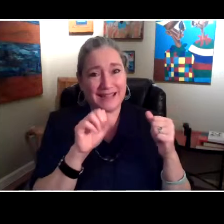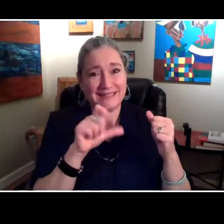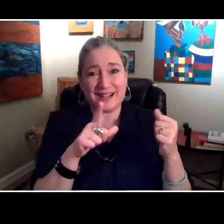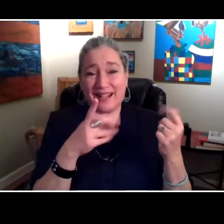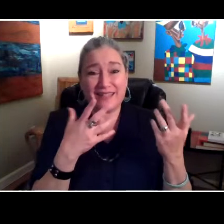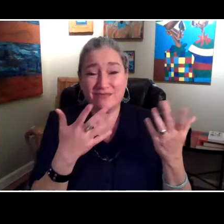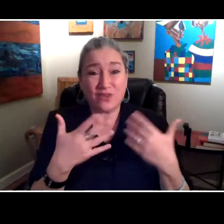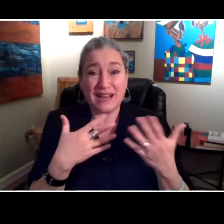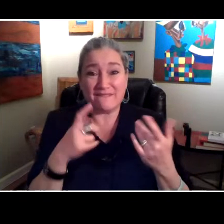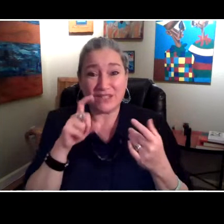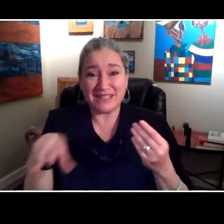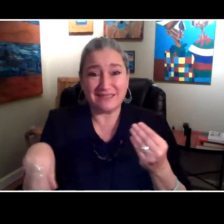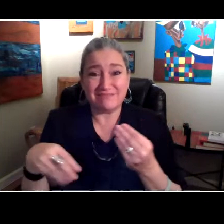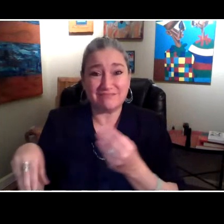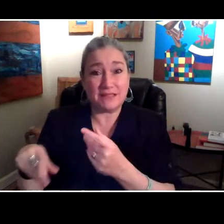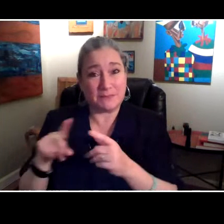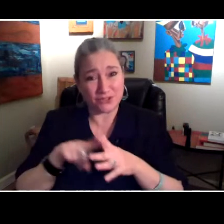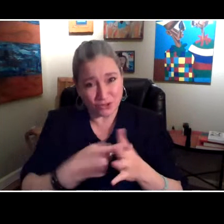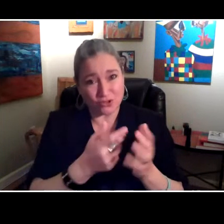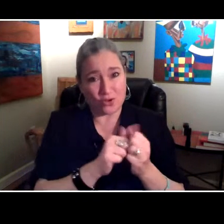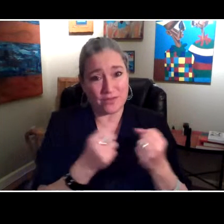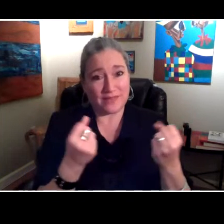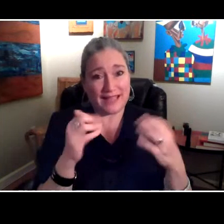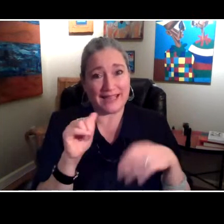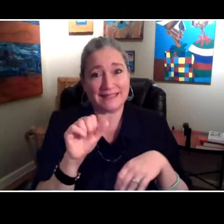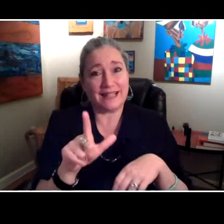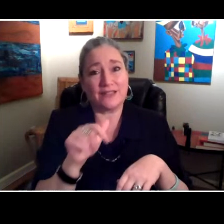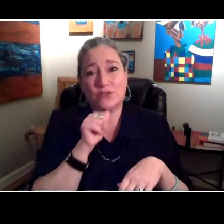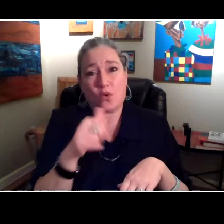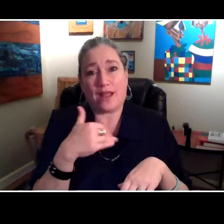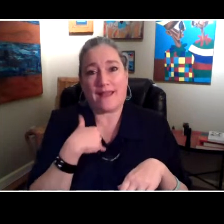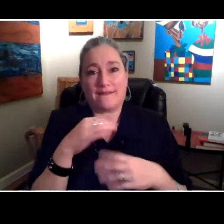one approach? No, let's start with American